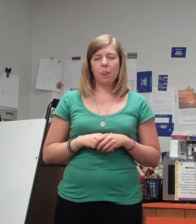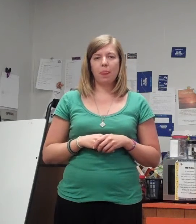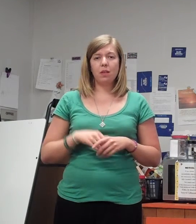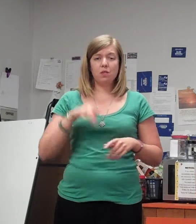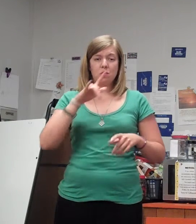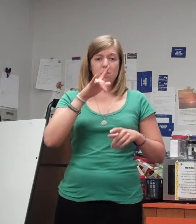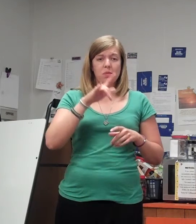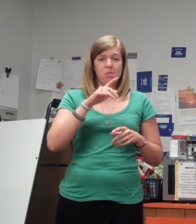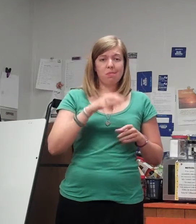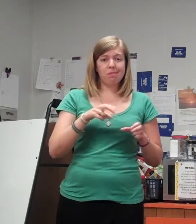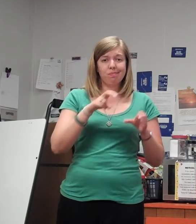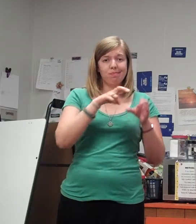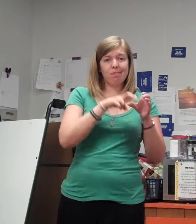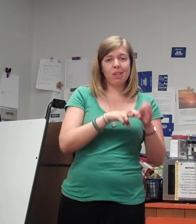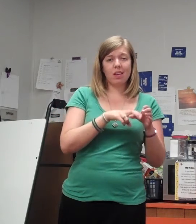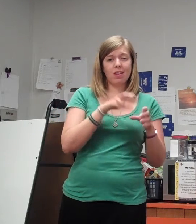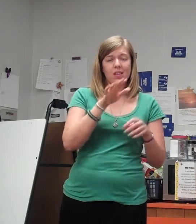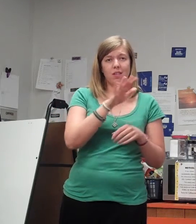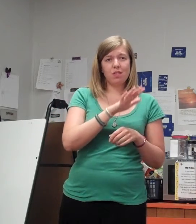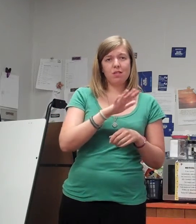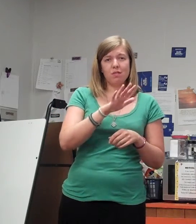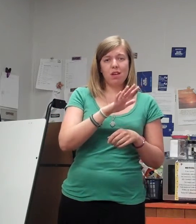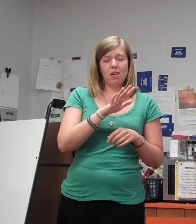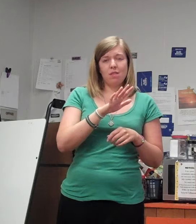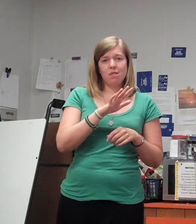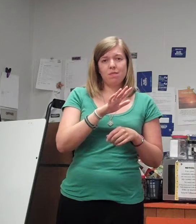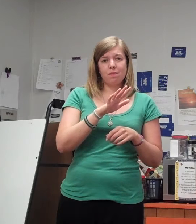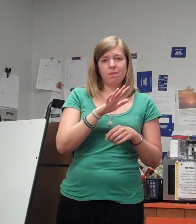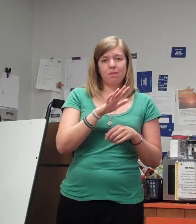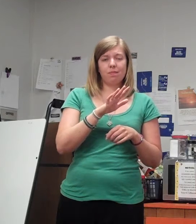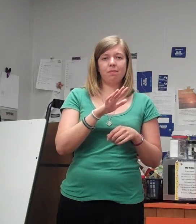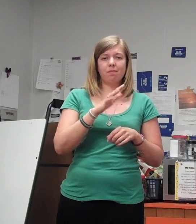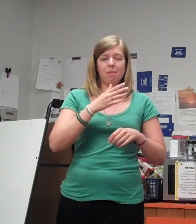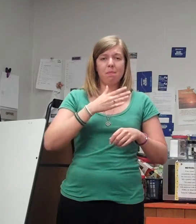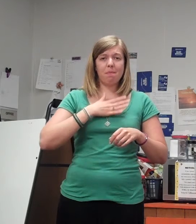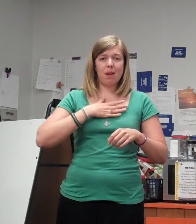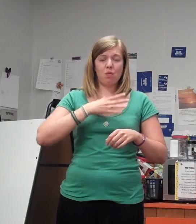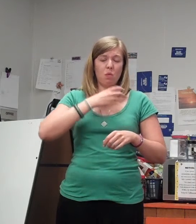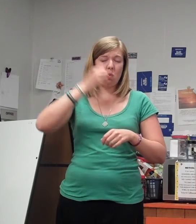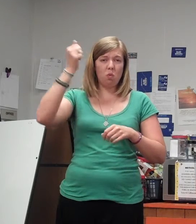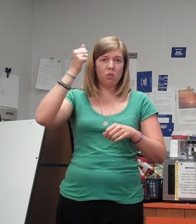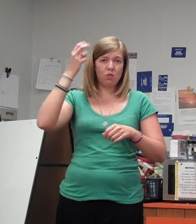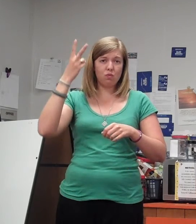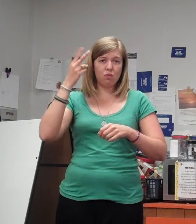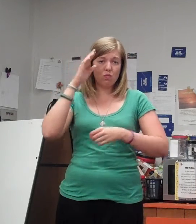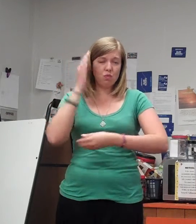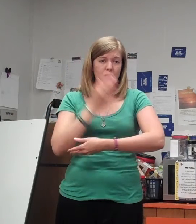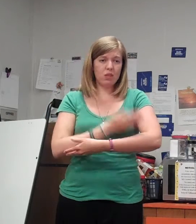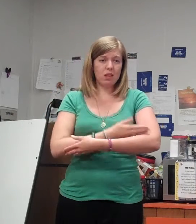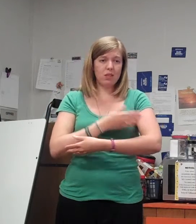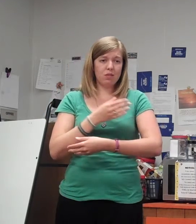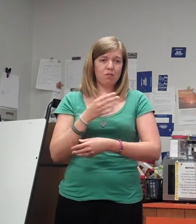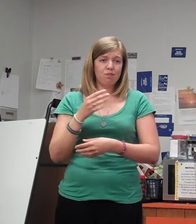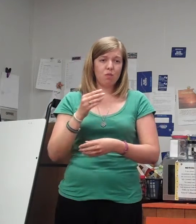time when my older two sons were going to be home for their Christmas break, because they were getting a longer